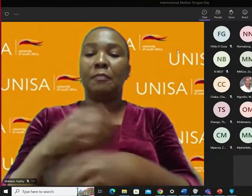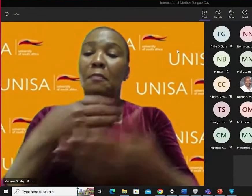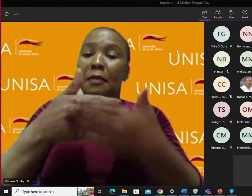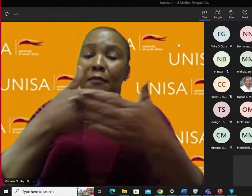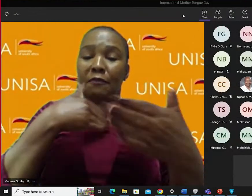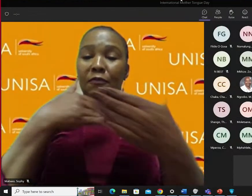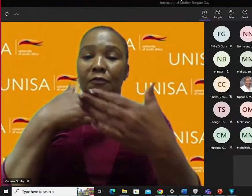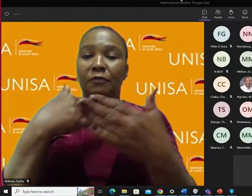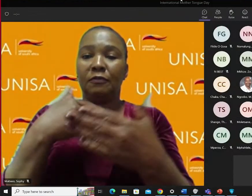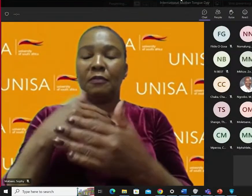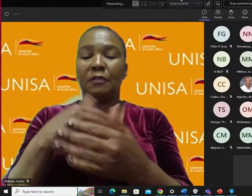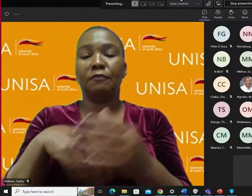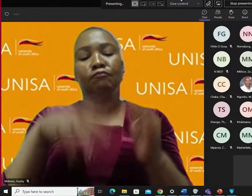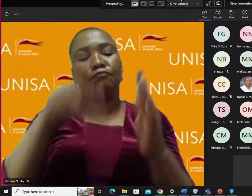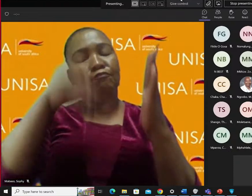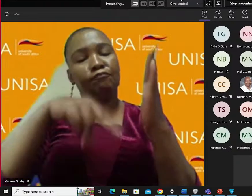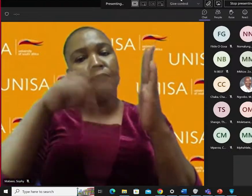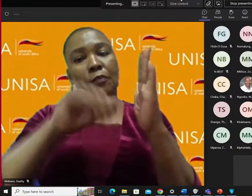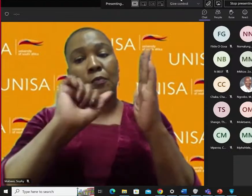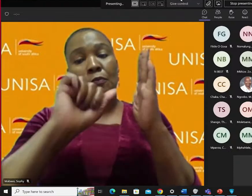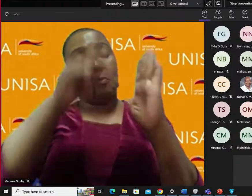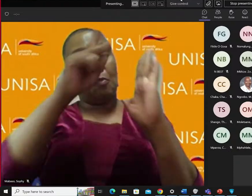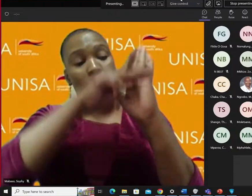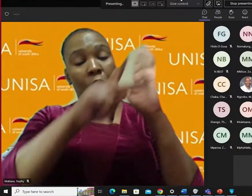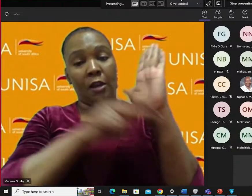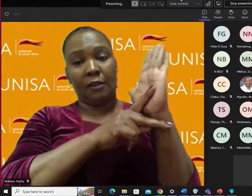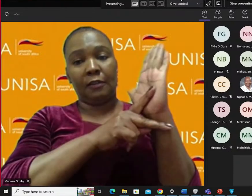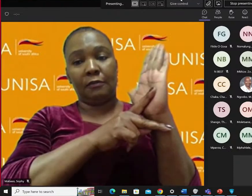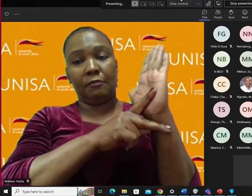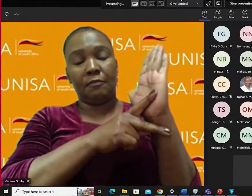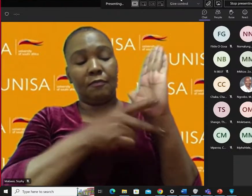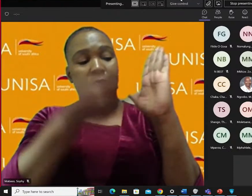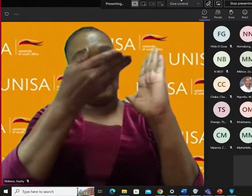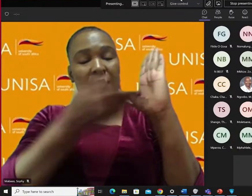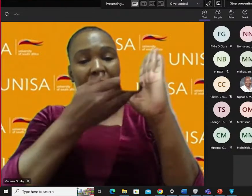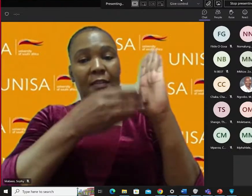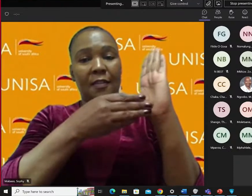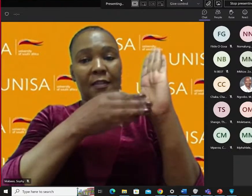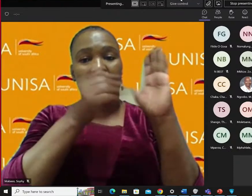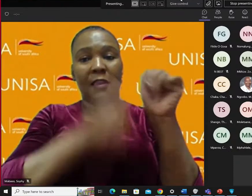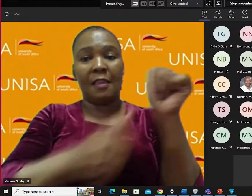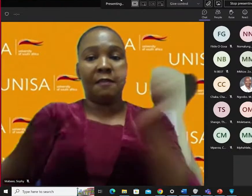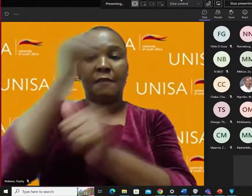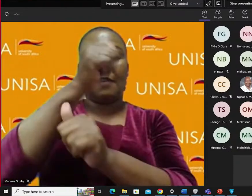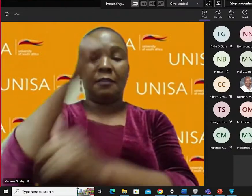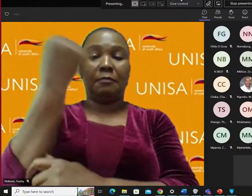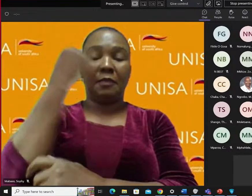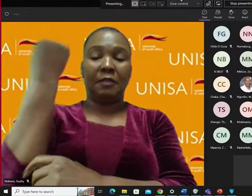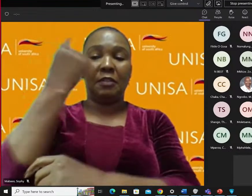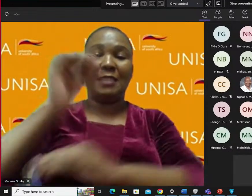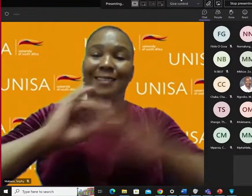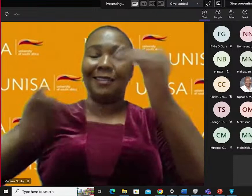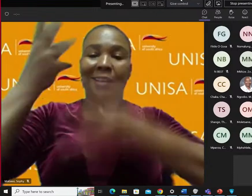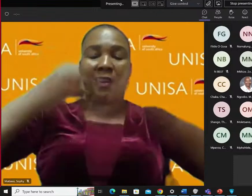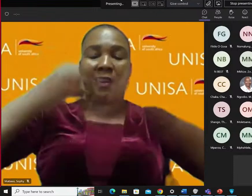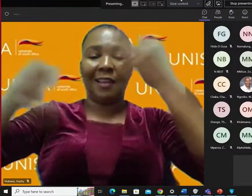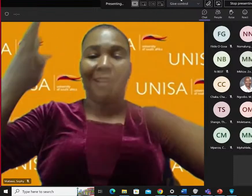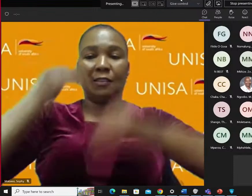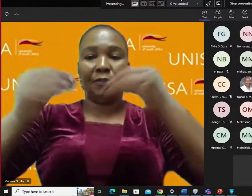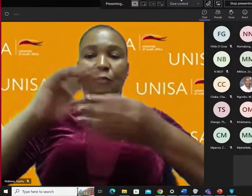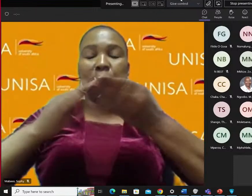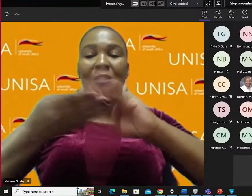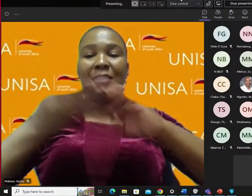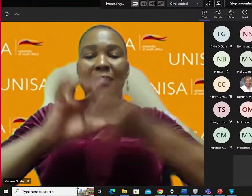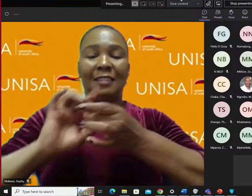at your programs, you'll see that the VP of Teaching, Learning, Community Engagement, and Student